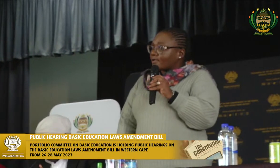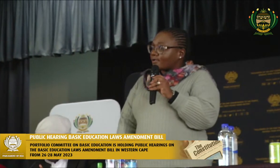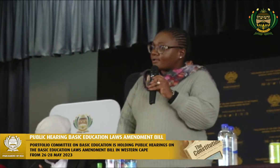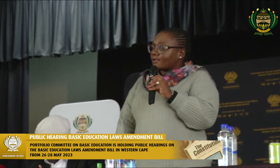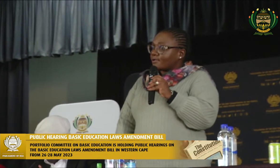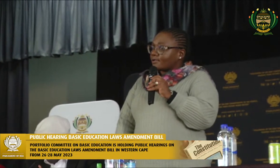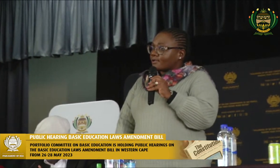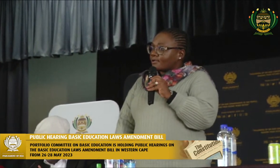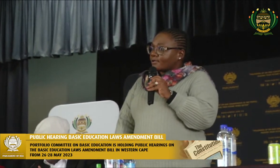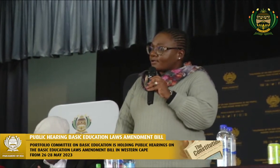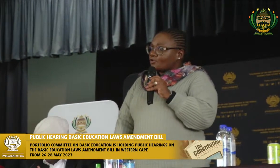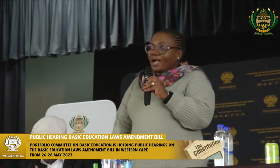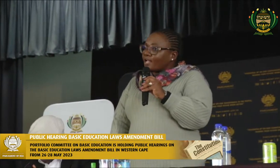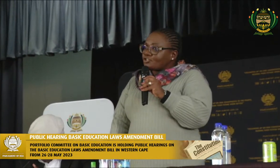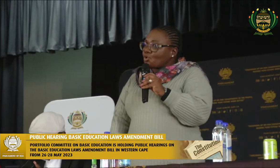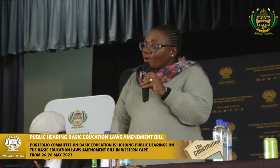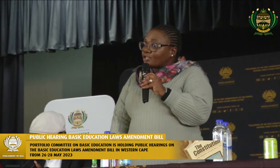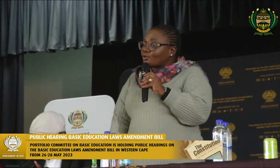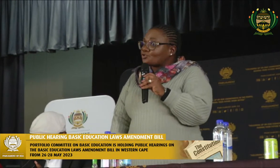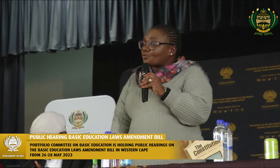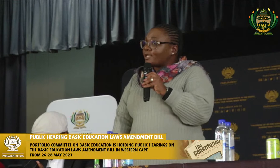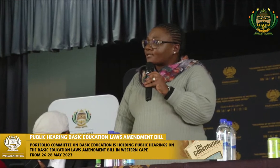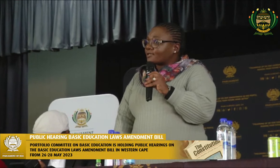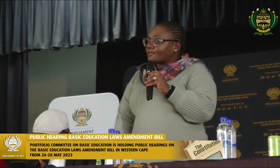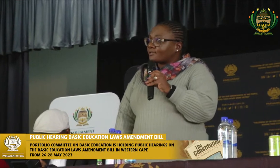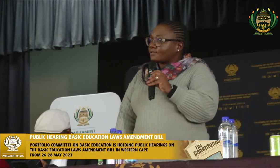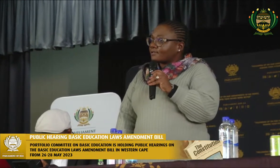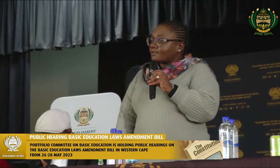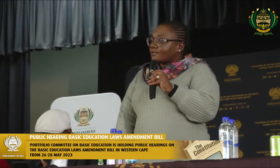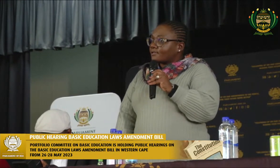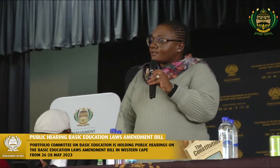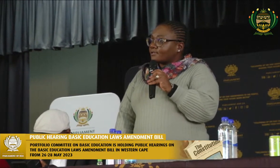You are wrong. You can't do what you are doing.